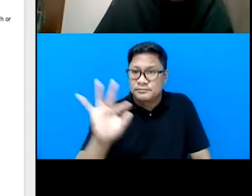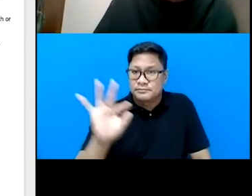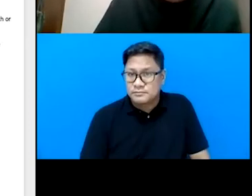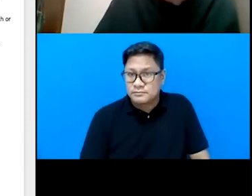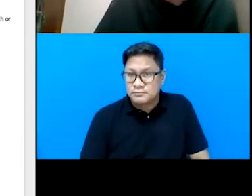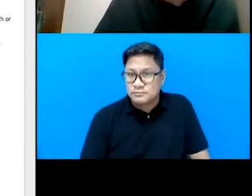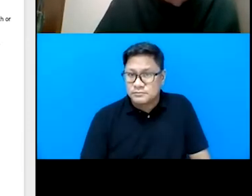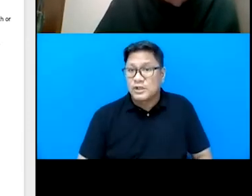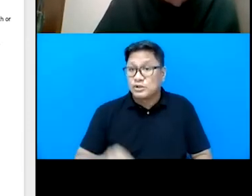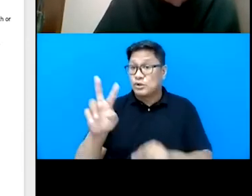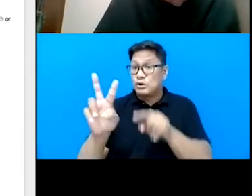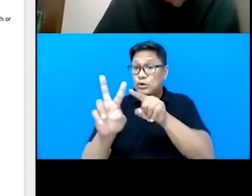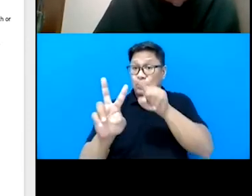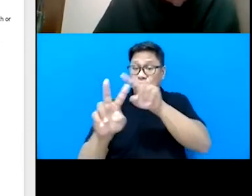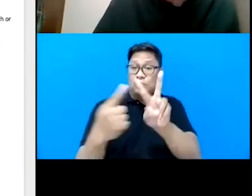So two questions.